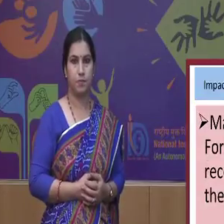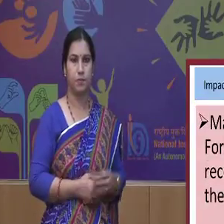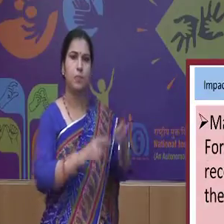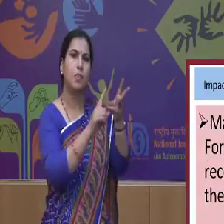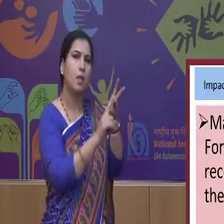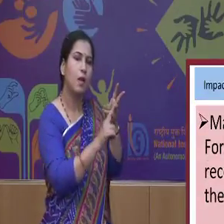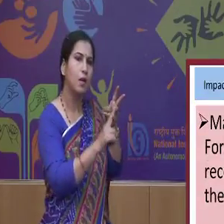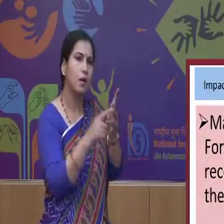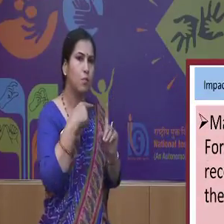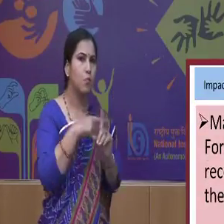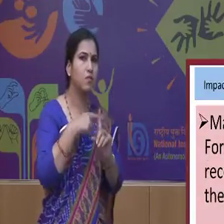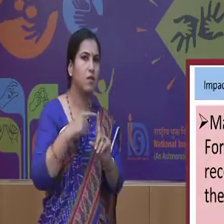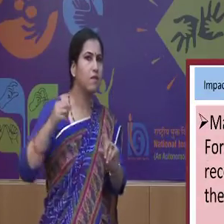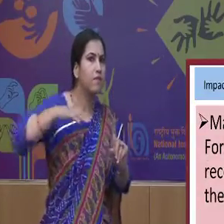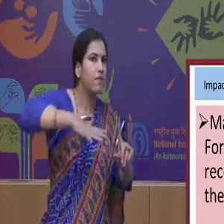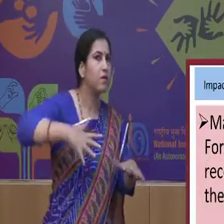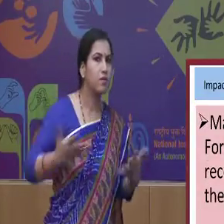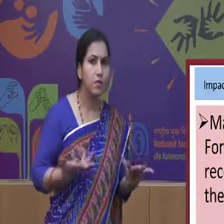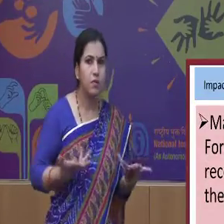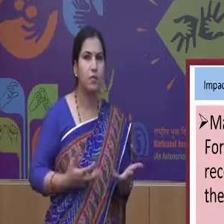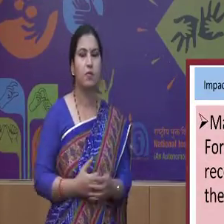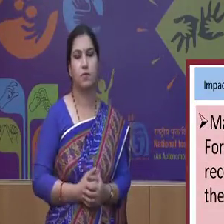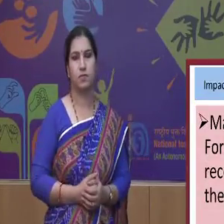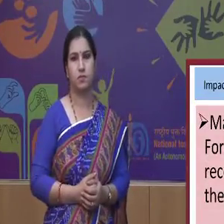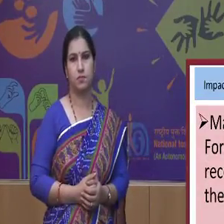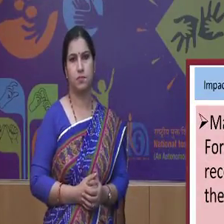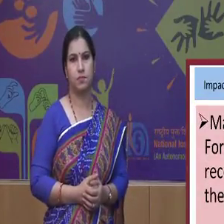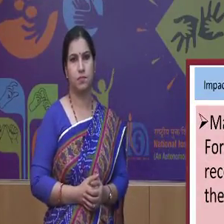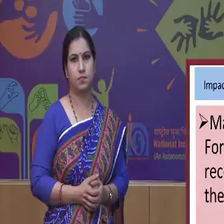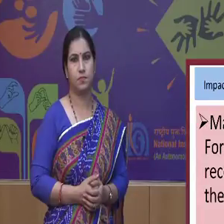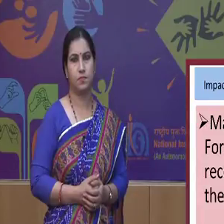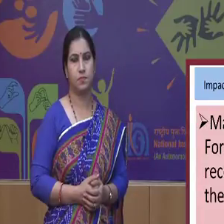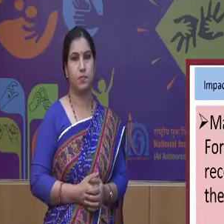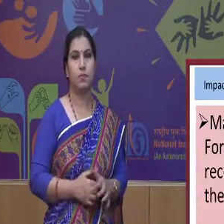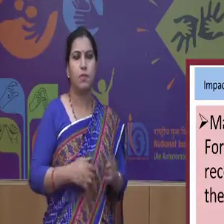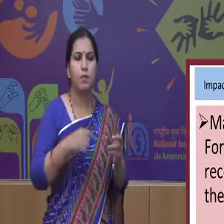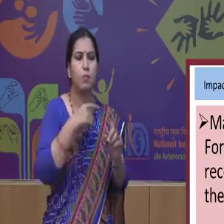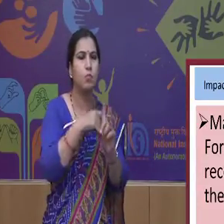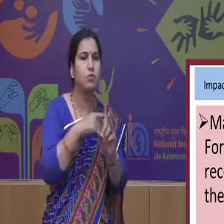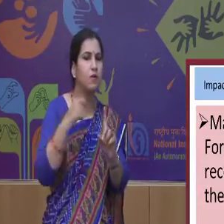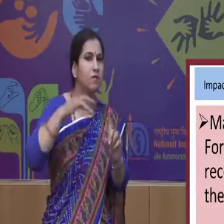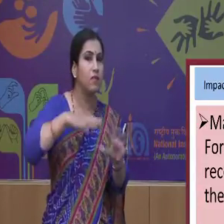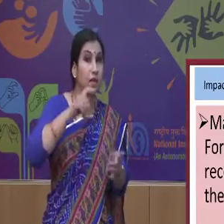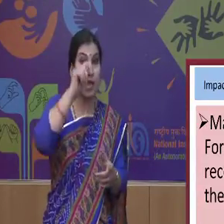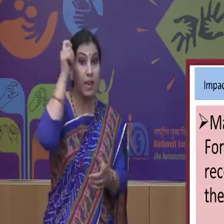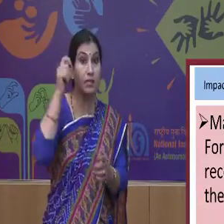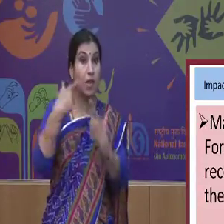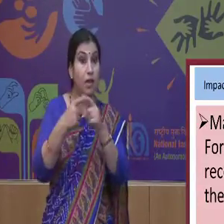Third positive effect of English language was